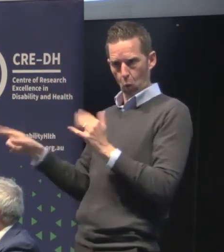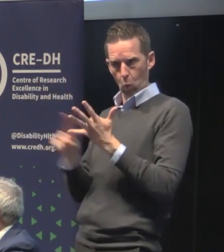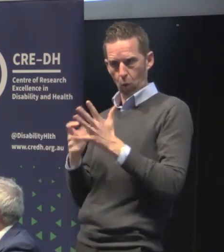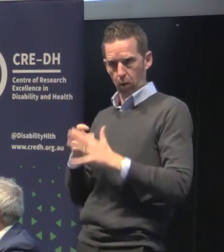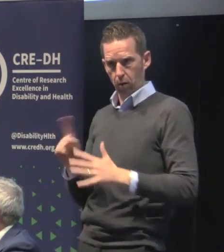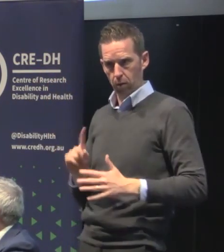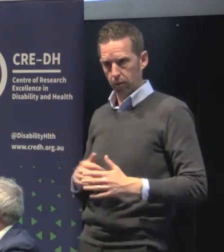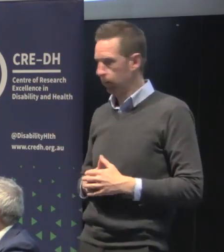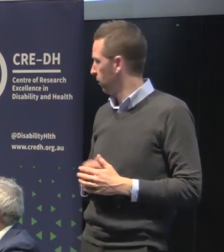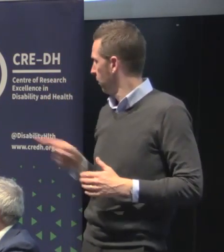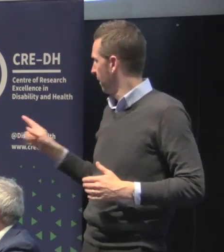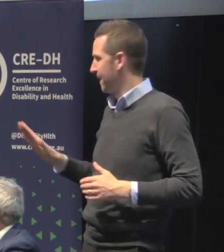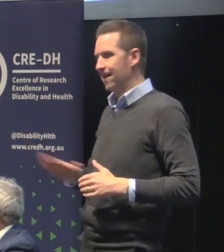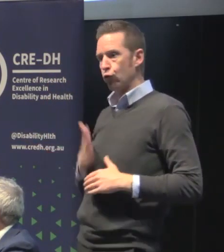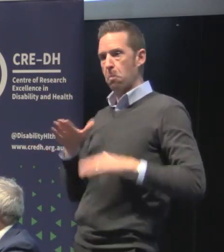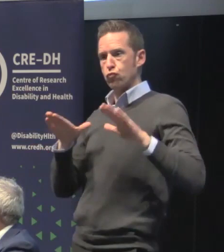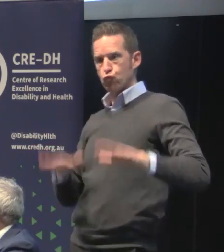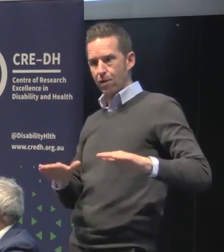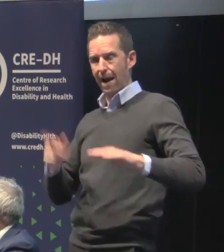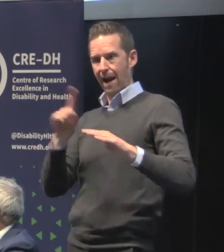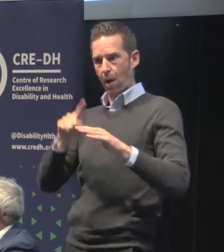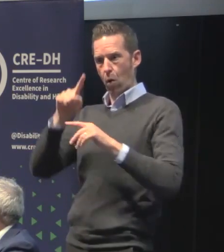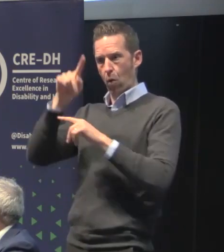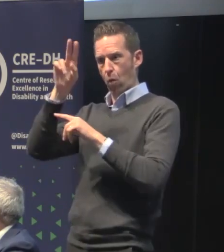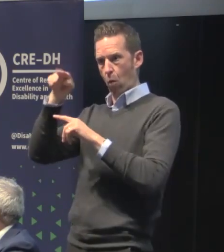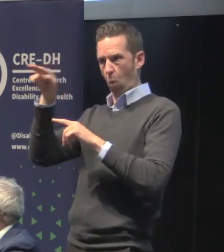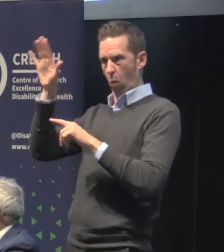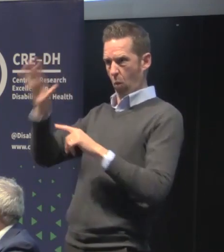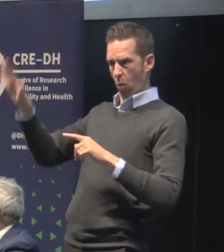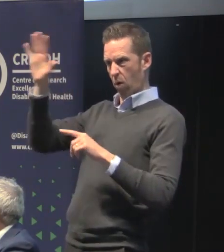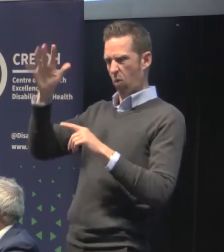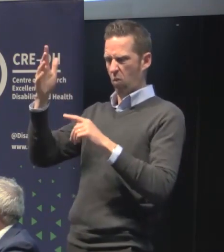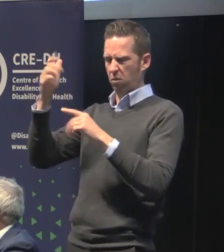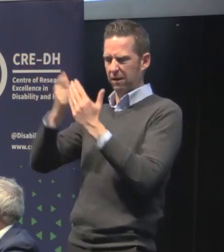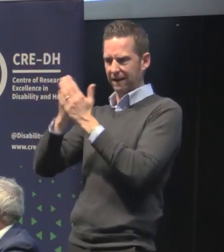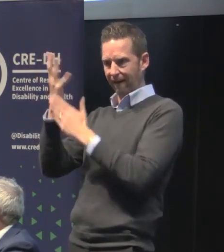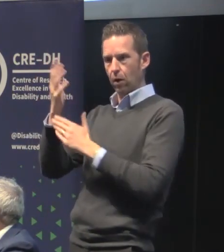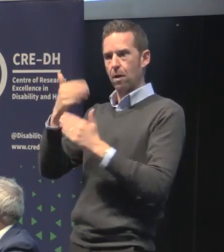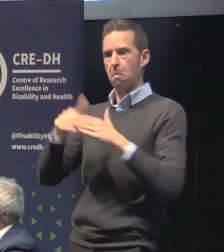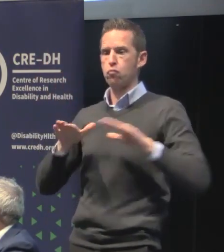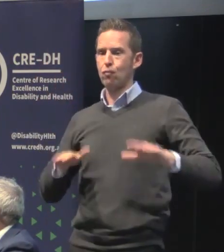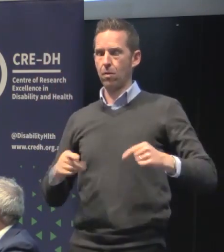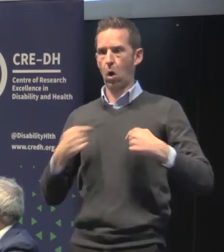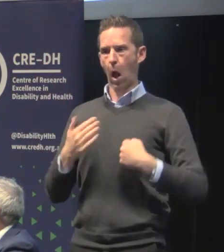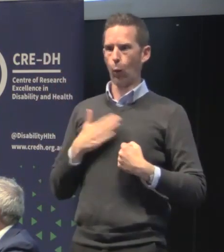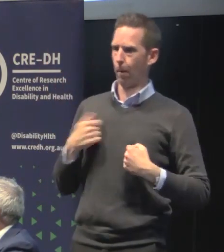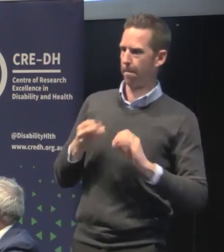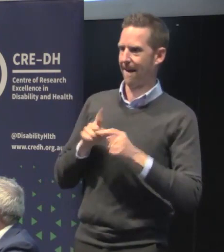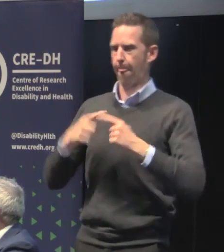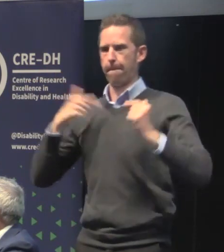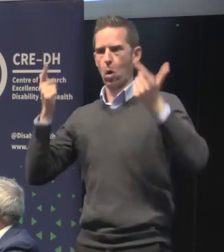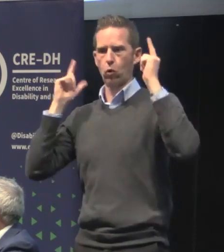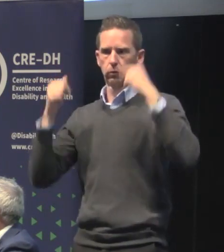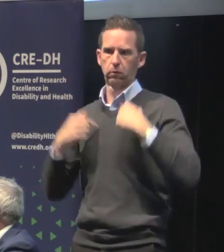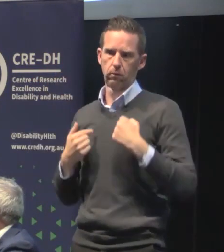Interestingly, the difference between Britain and the Nordic countries tends to be that in Britain, you're the boss. We like to be the boss. And